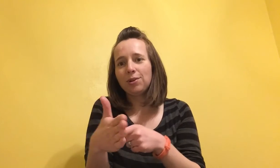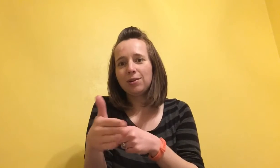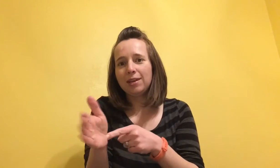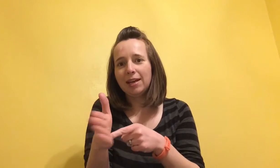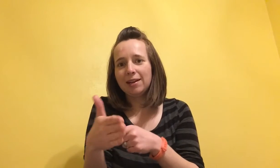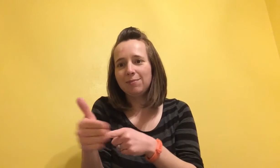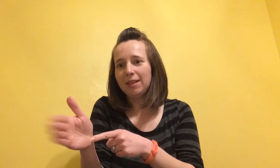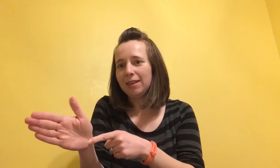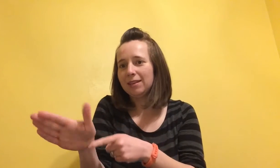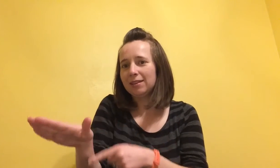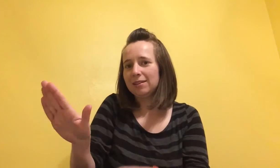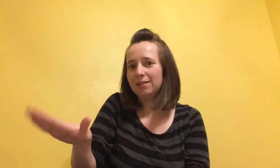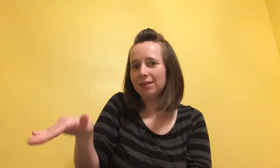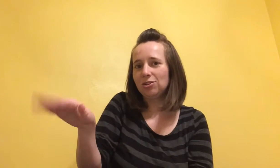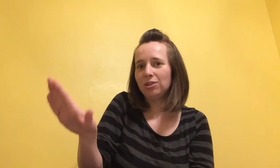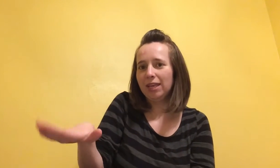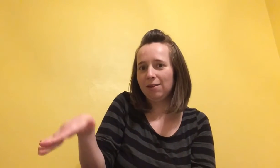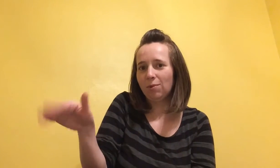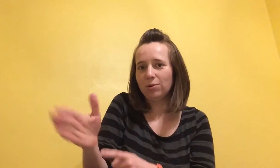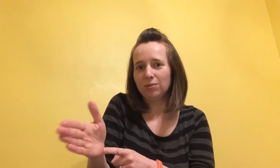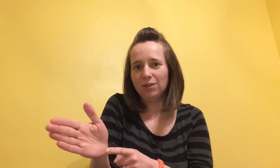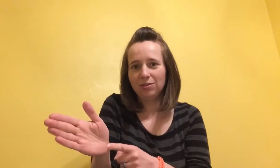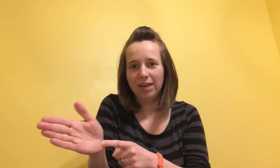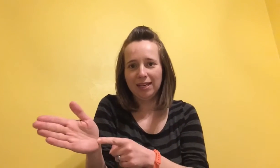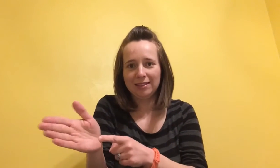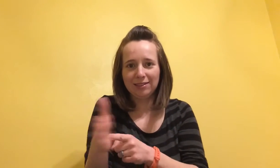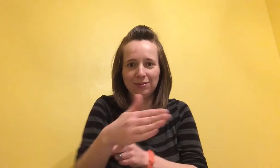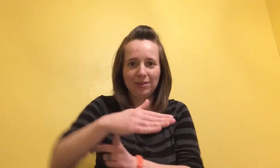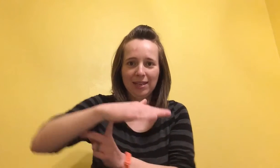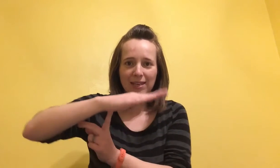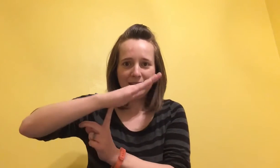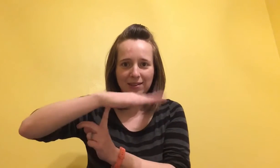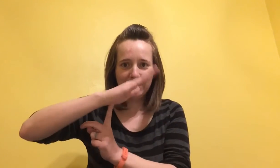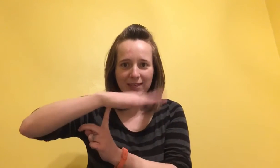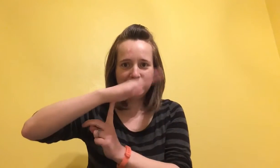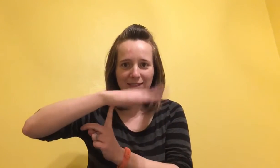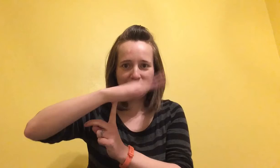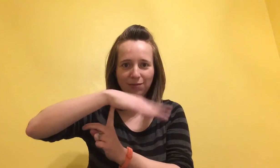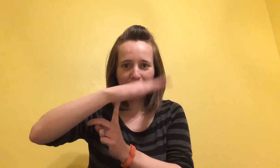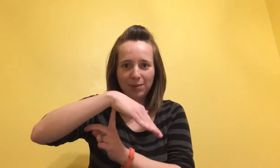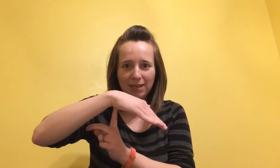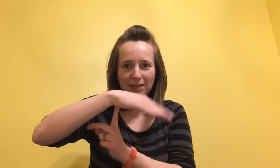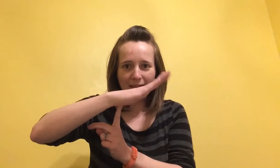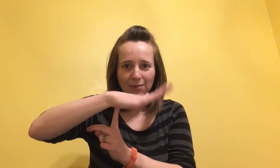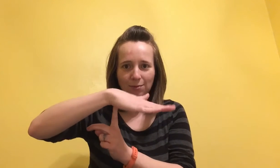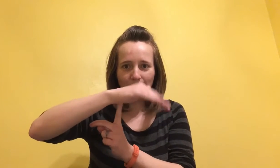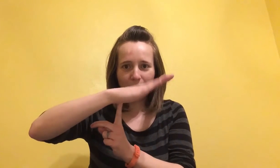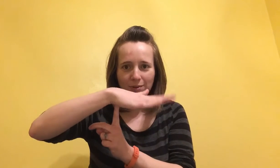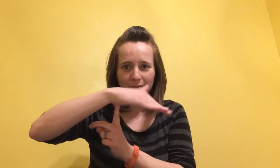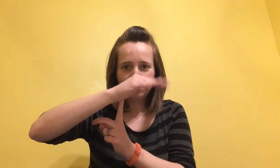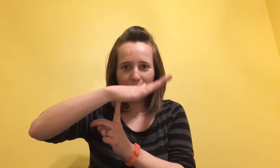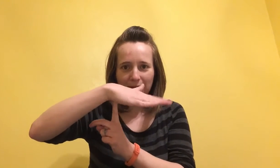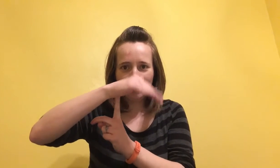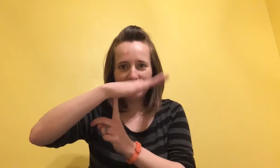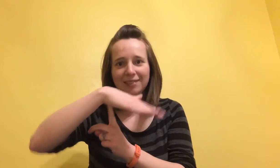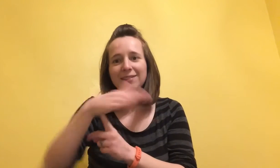you can kind of make like a undulating motion with your hands. So either like this, like flapping, or waving. All